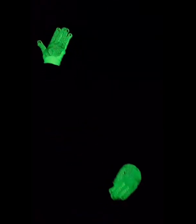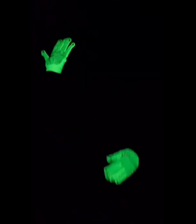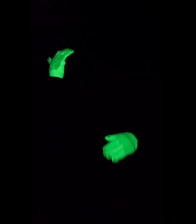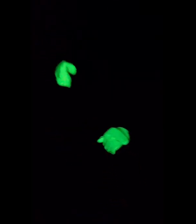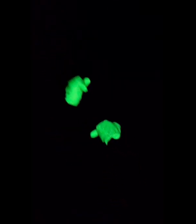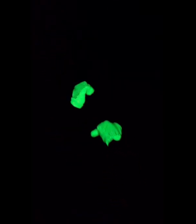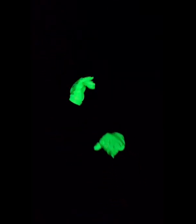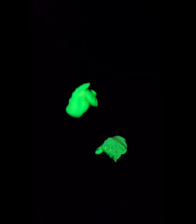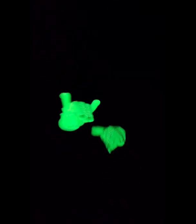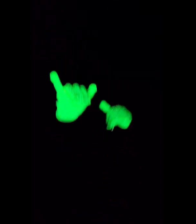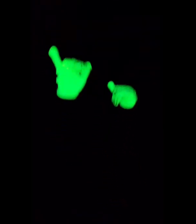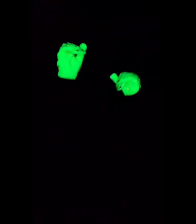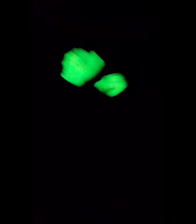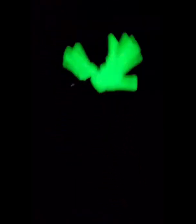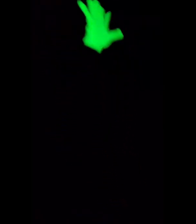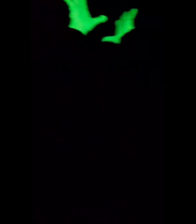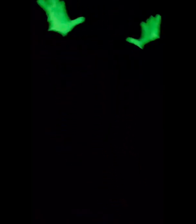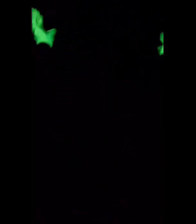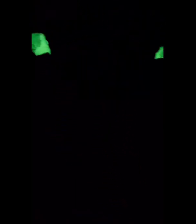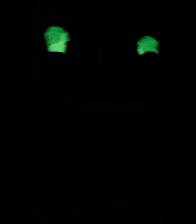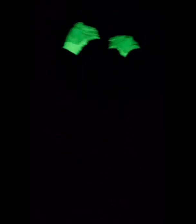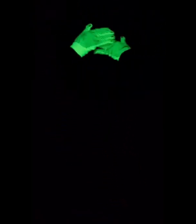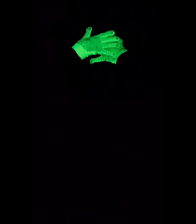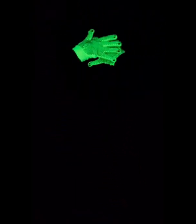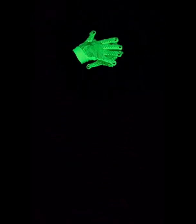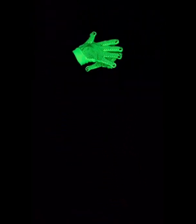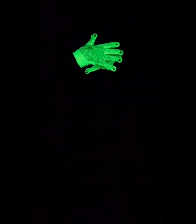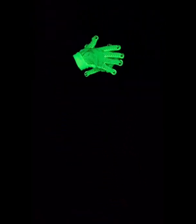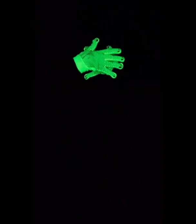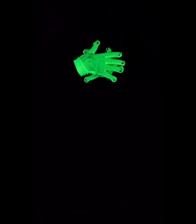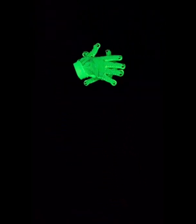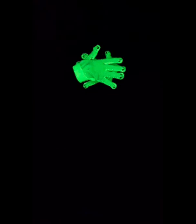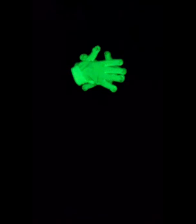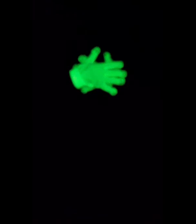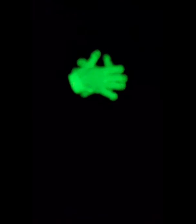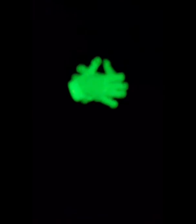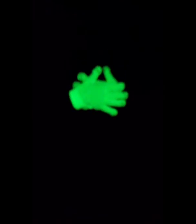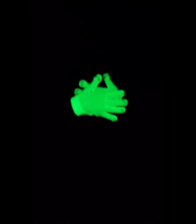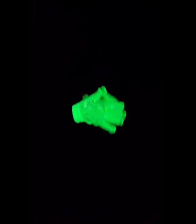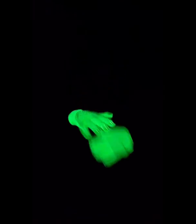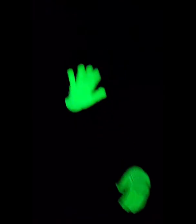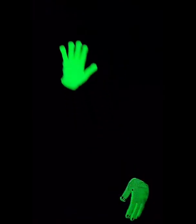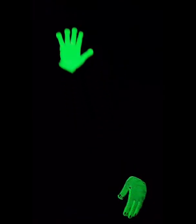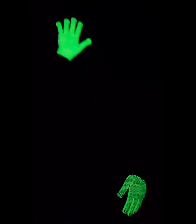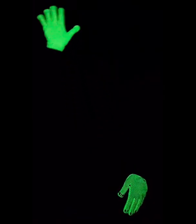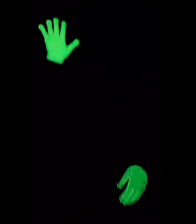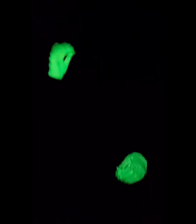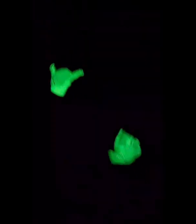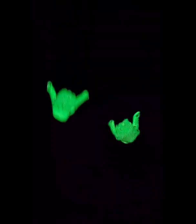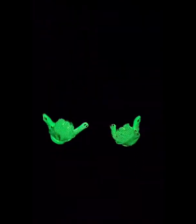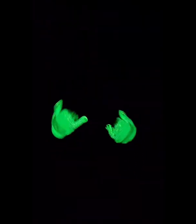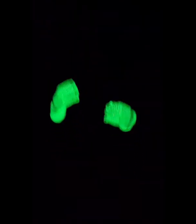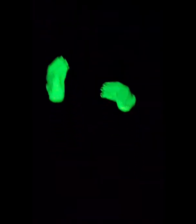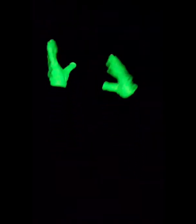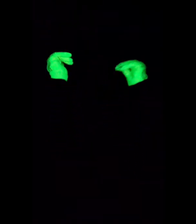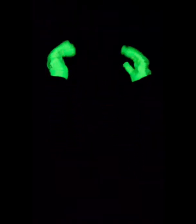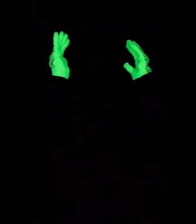You're still the light when the world looks dark You're still the